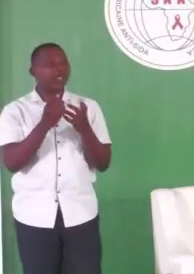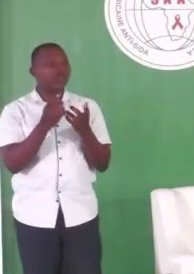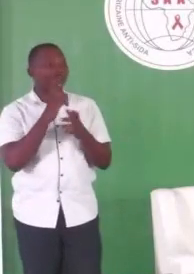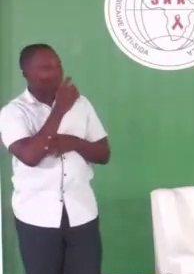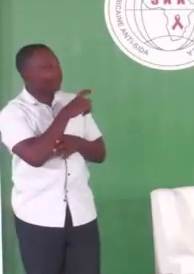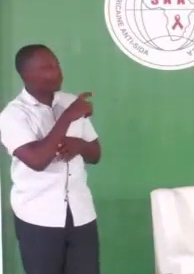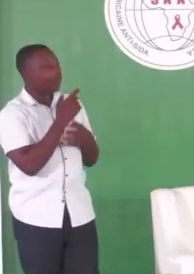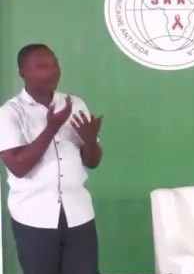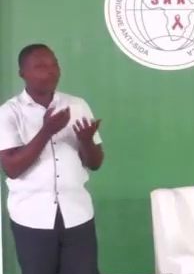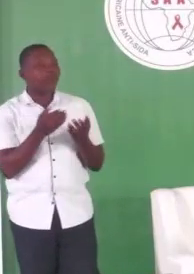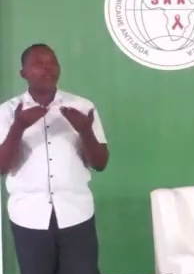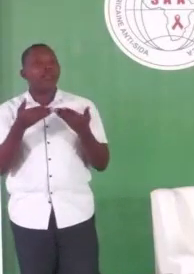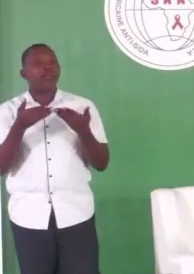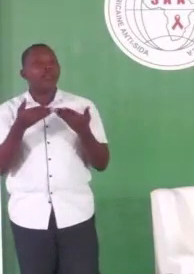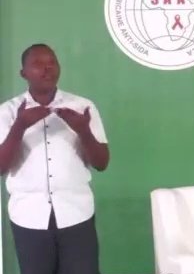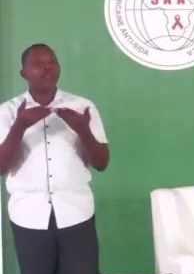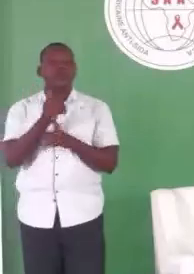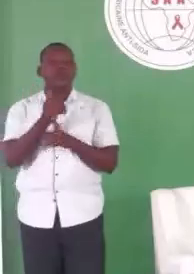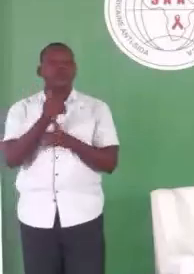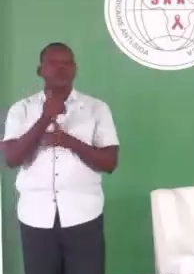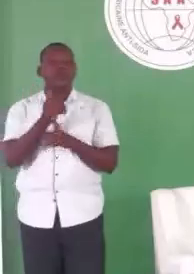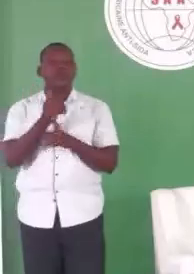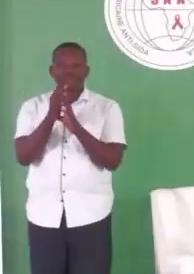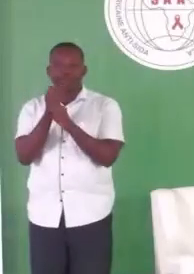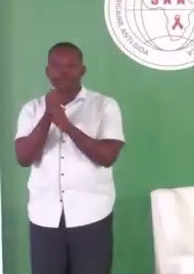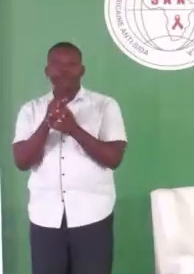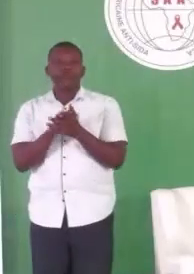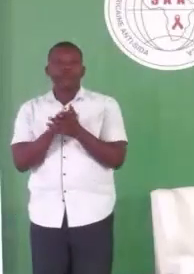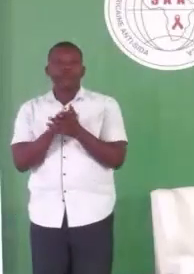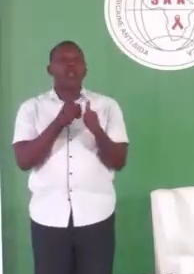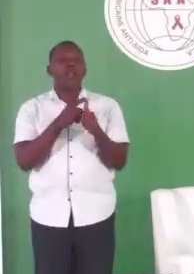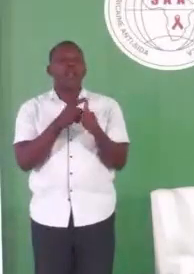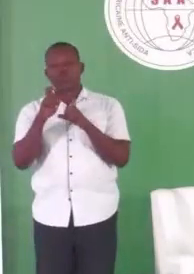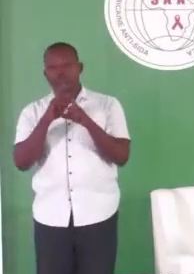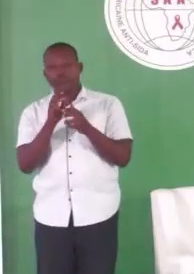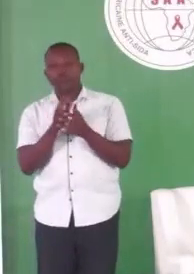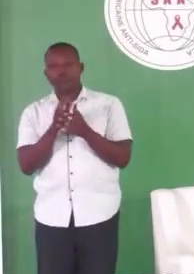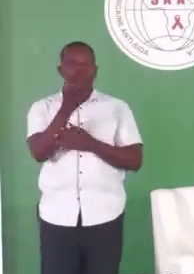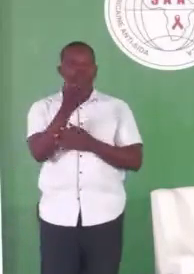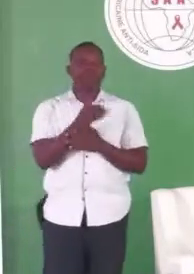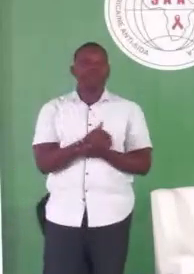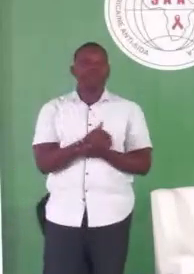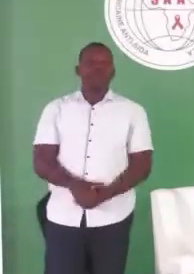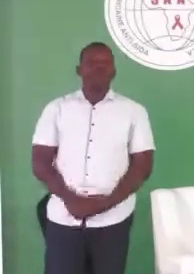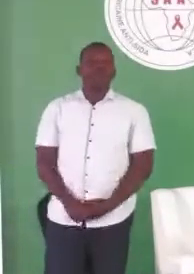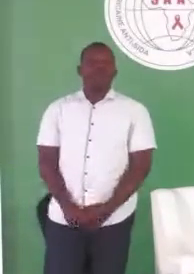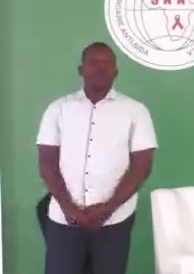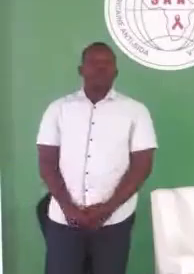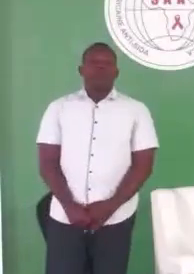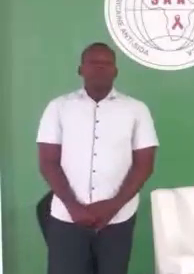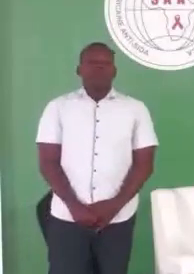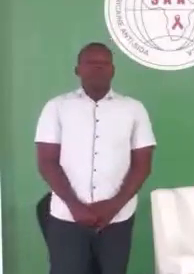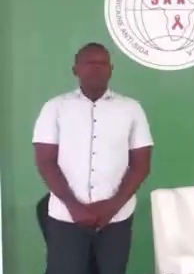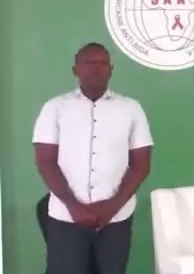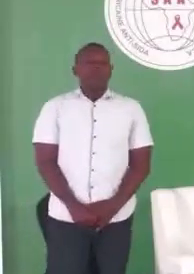Introduce yourself very briefly and we can take it. So the first question, please. Can you hand her the mic? Thank you.